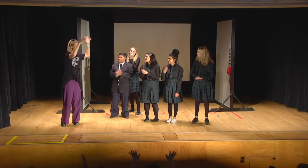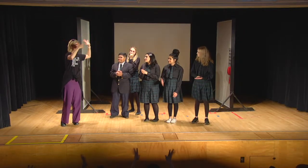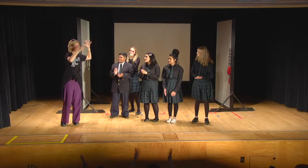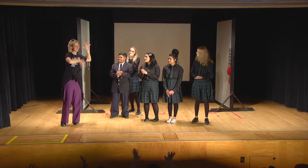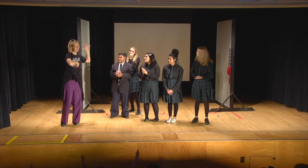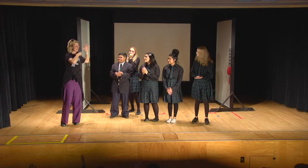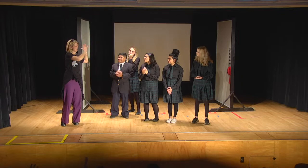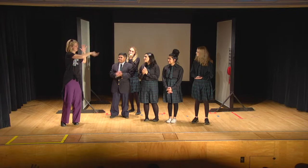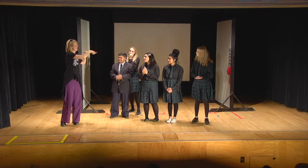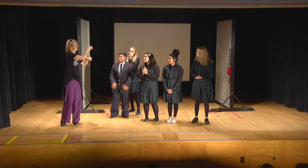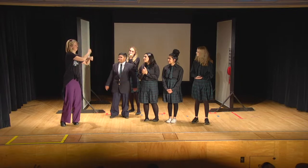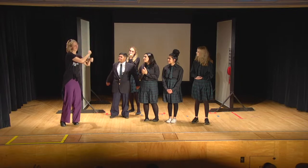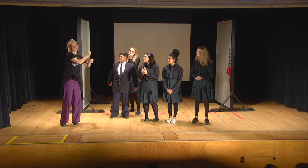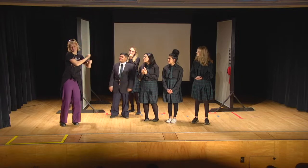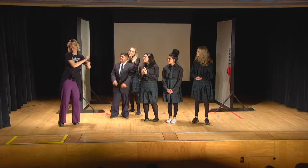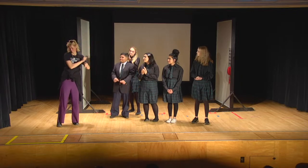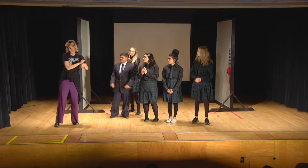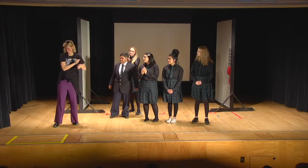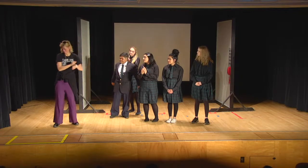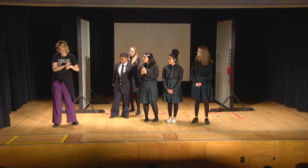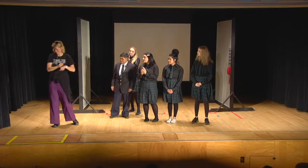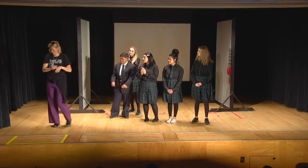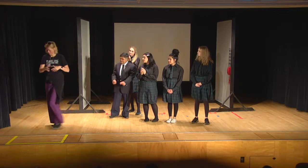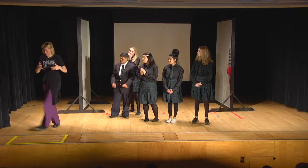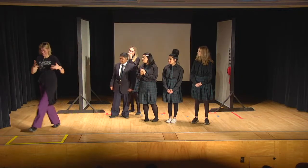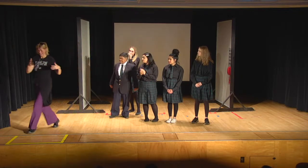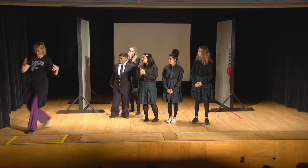guys. So proud of all of you and the work that you've done.